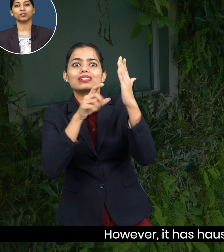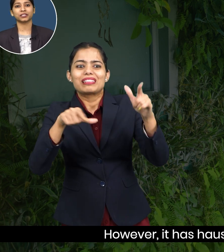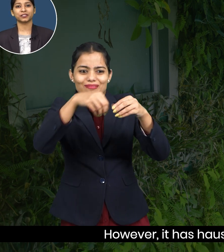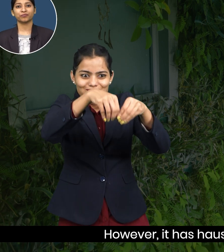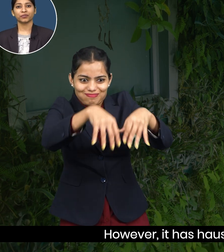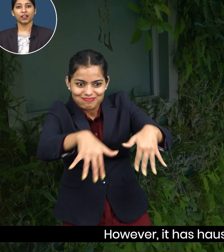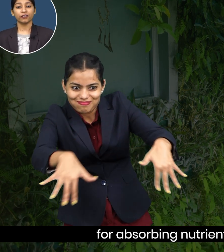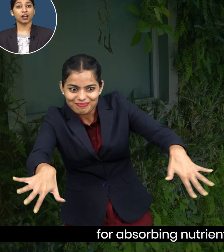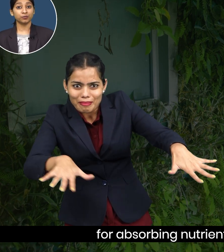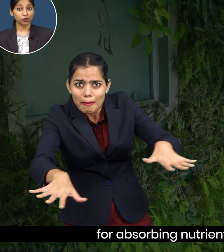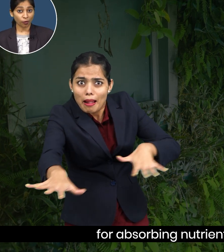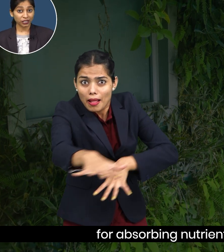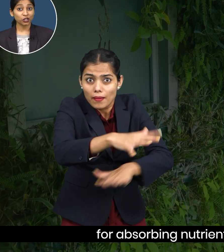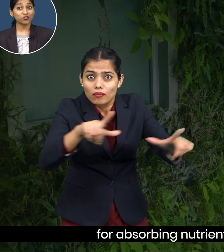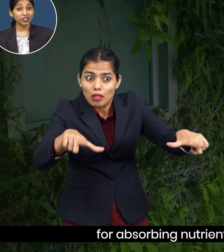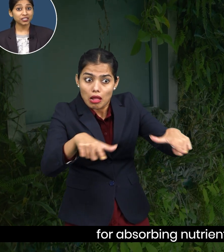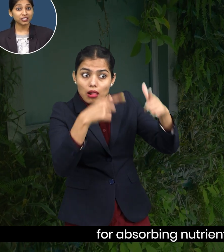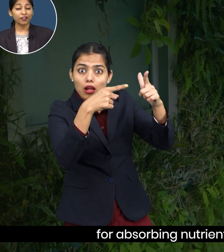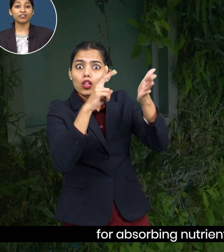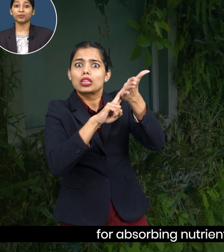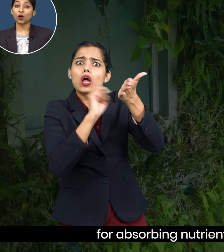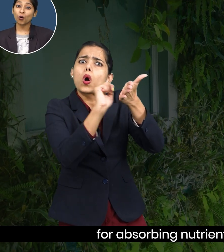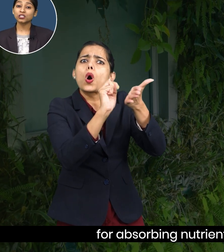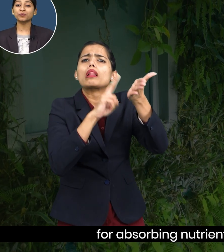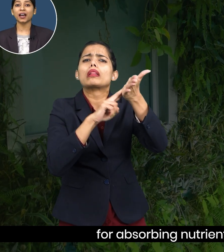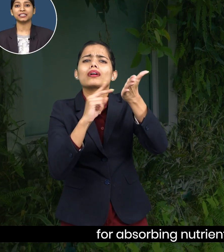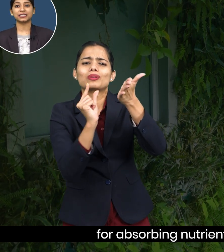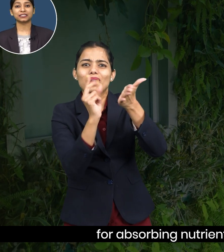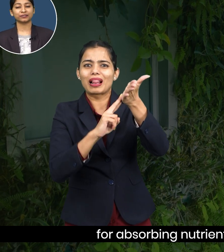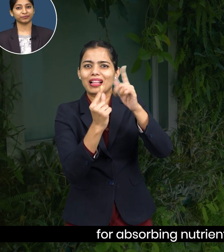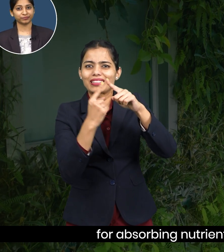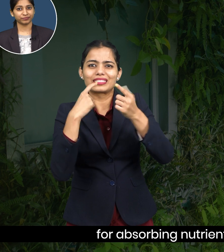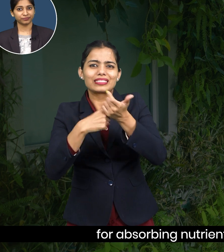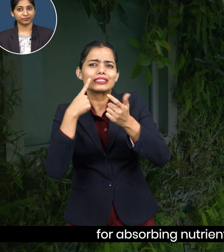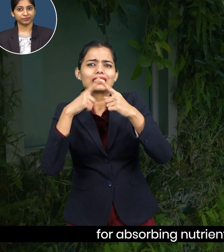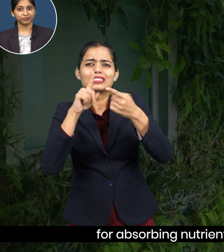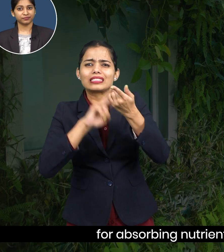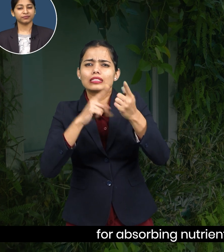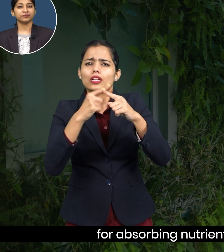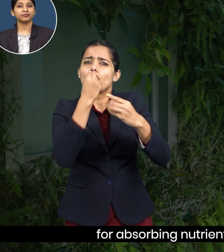sucking roots for absorbing nutrients from the host plant.